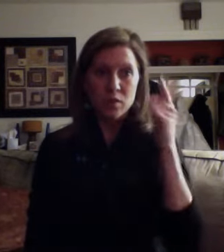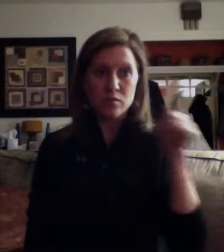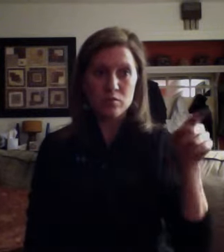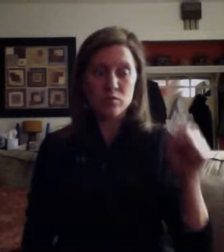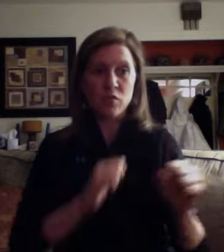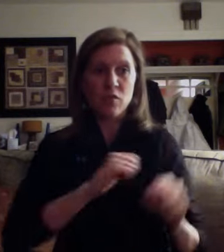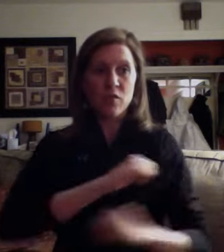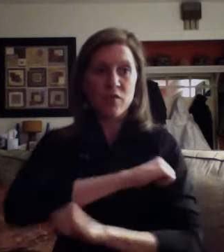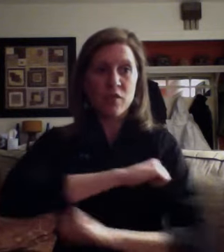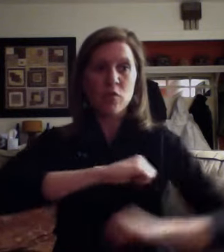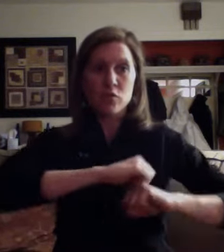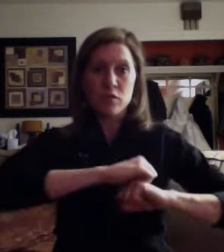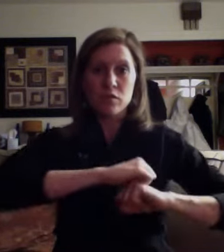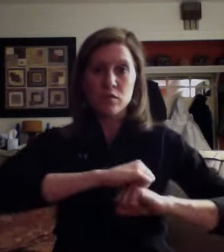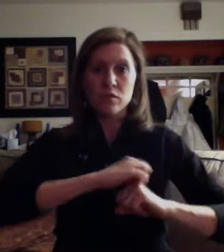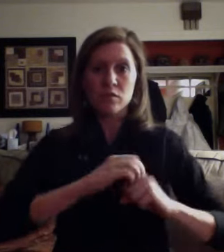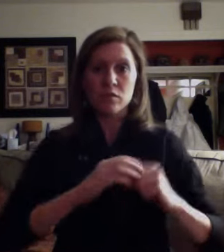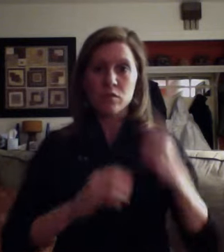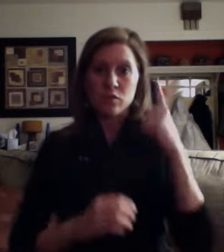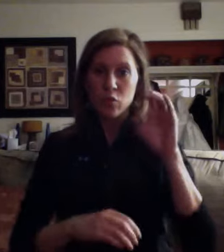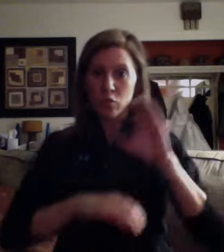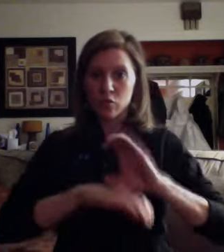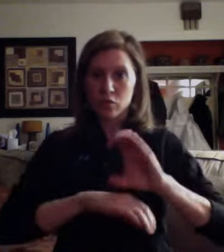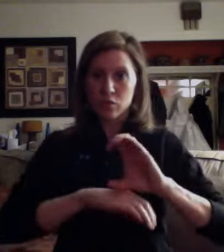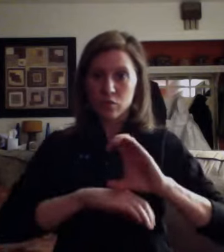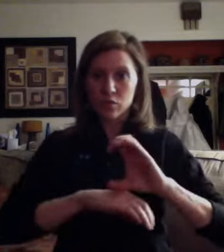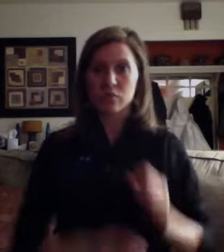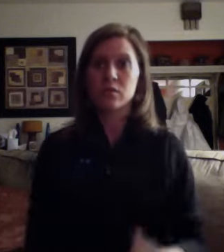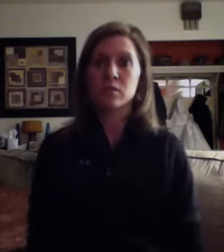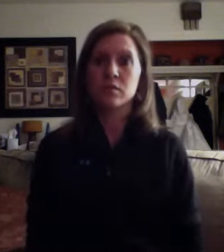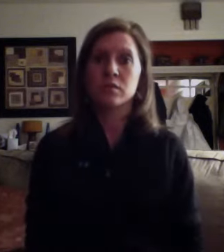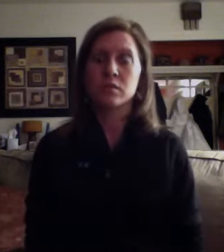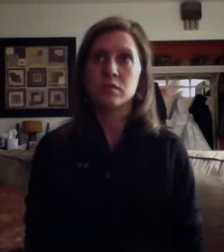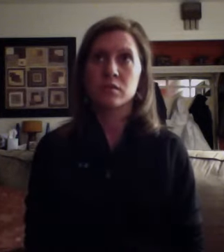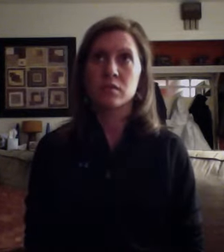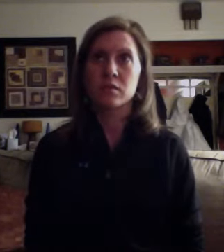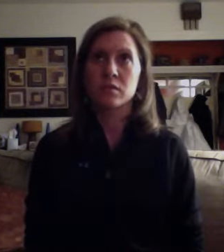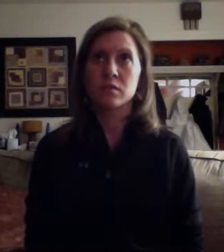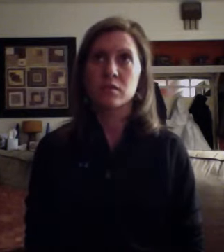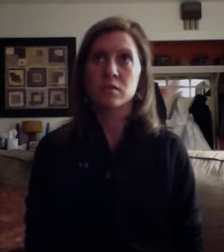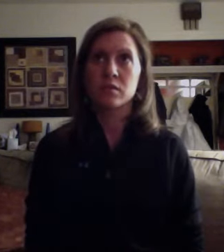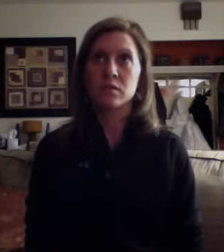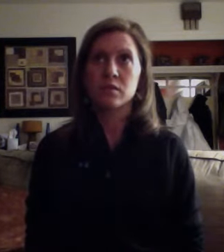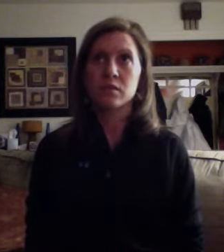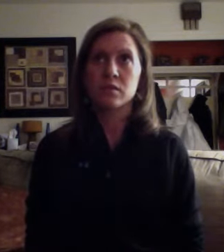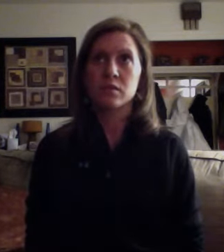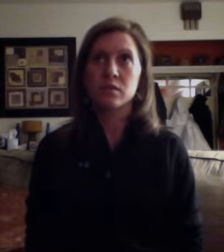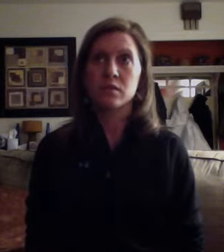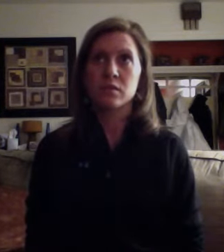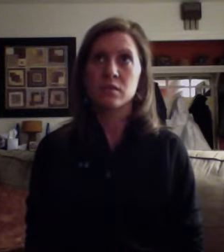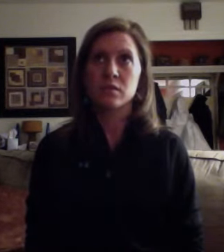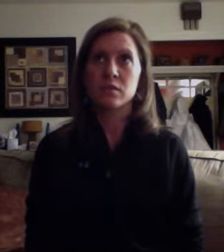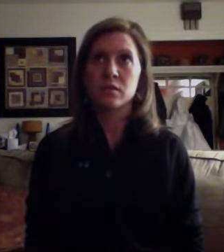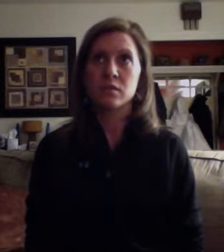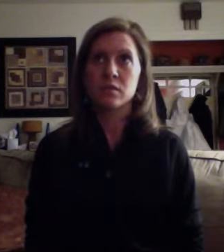And so out of my big backyard, I picked up a big rock, and on it I wrote the name Peter in big, with big